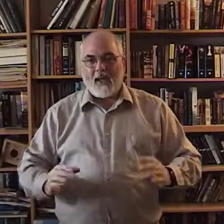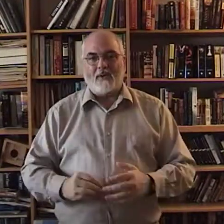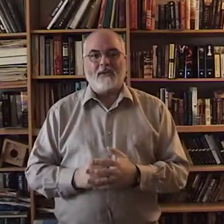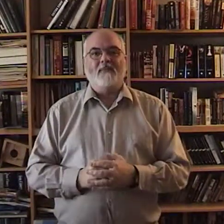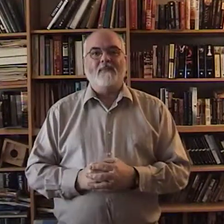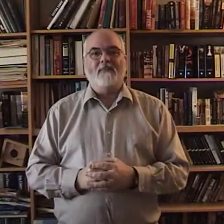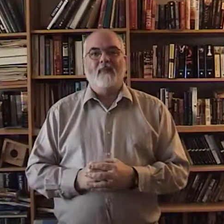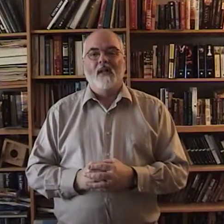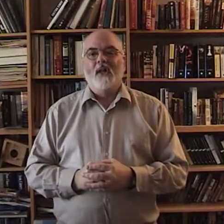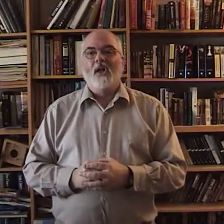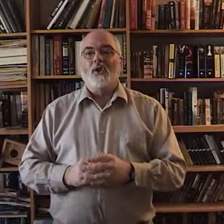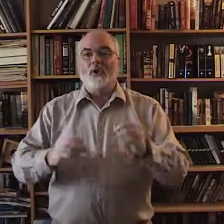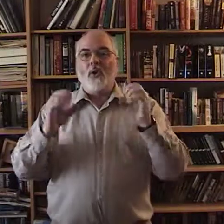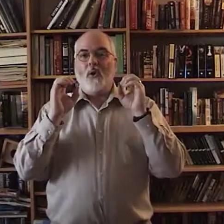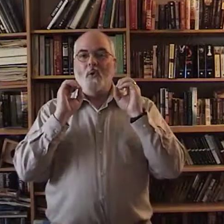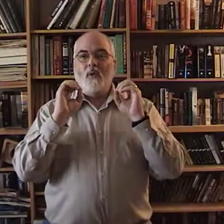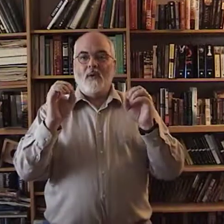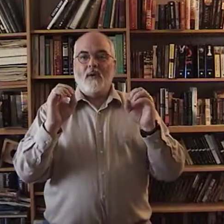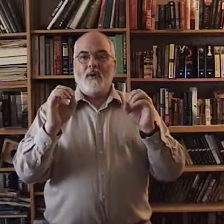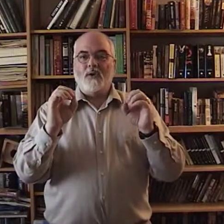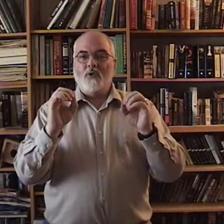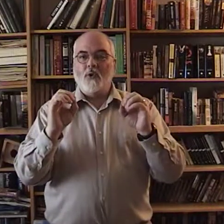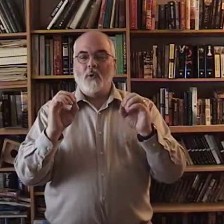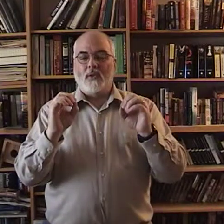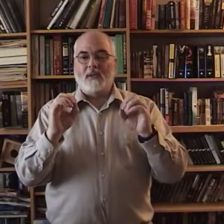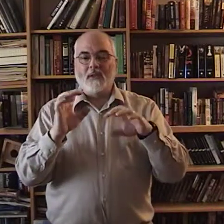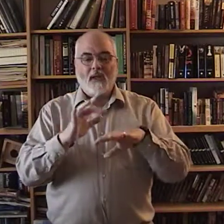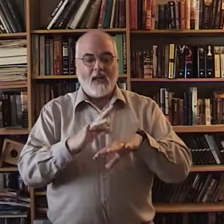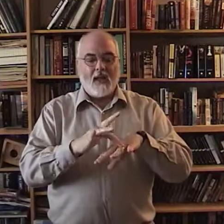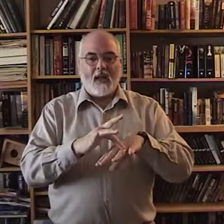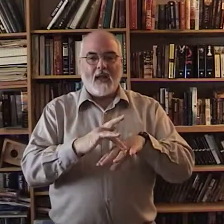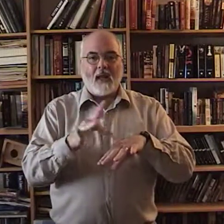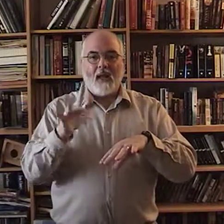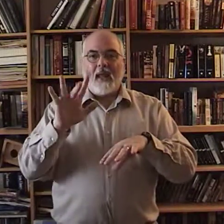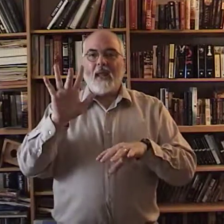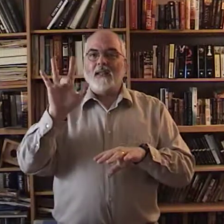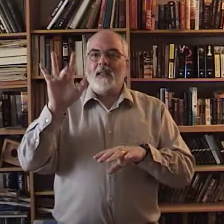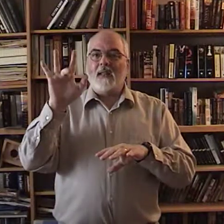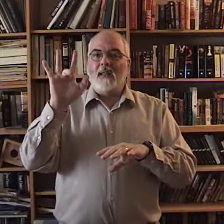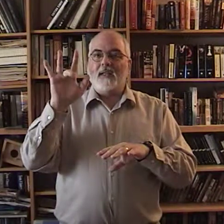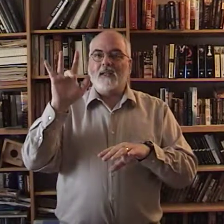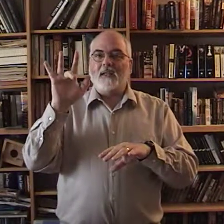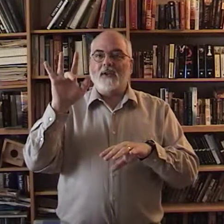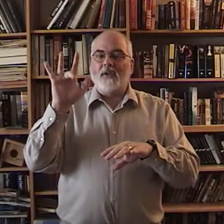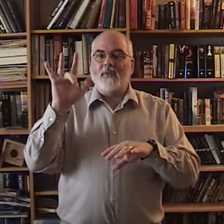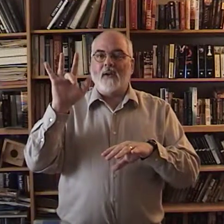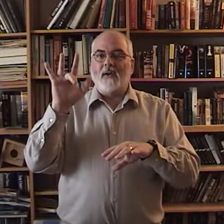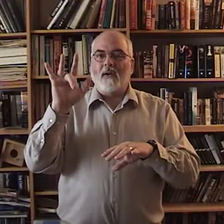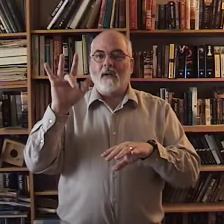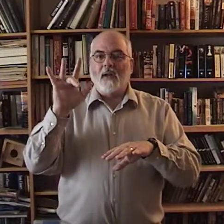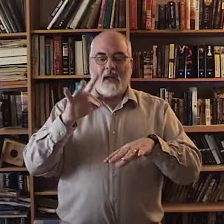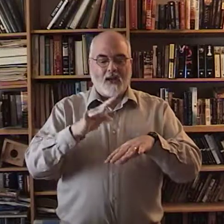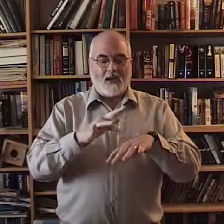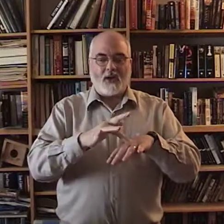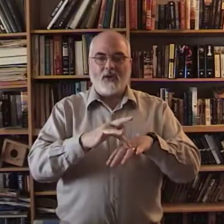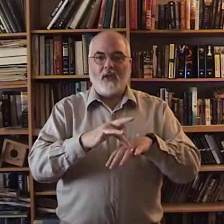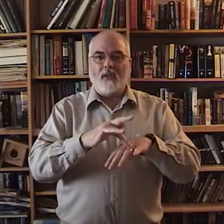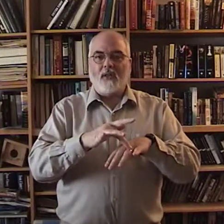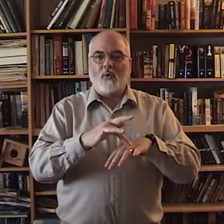house. No jewels. It's the center finger touching the